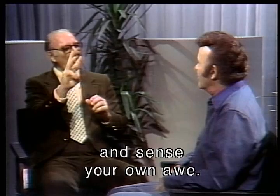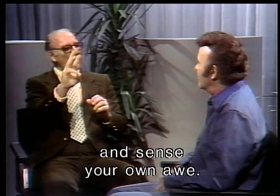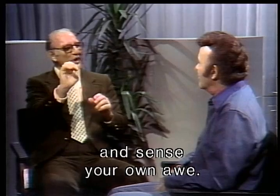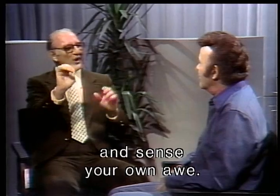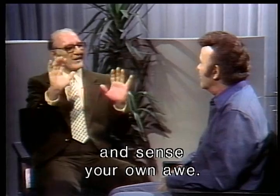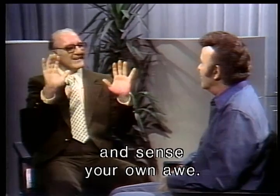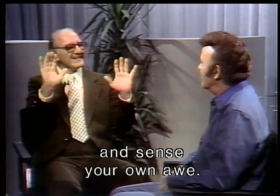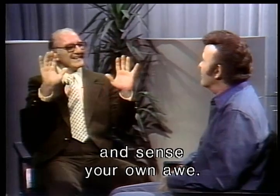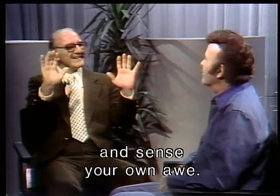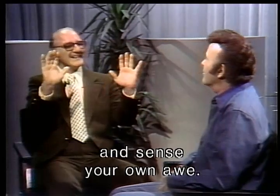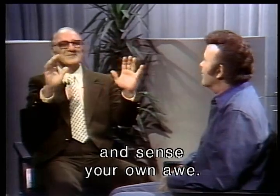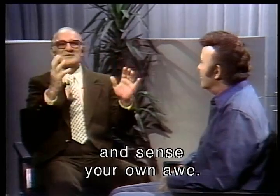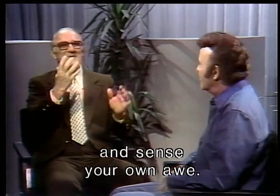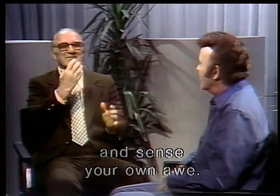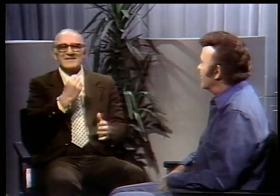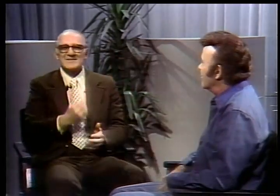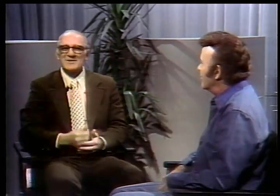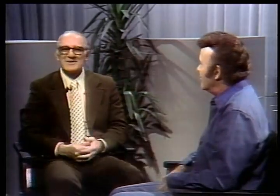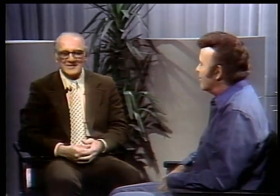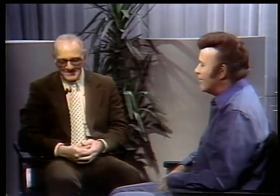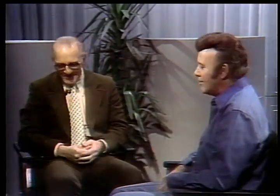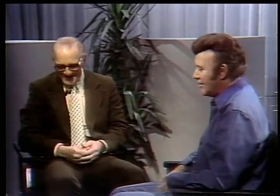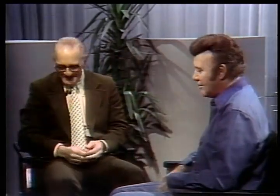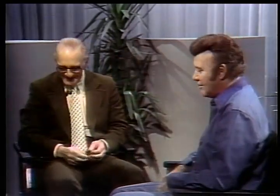awe. Beautiful, beautiful poem.